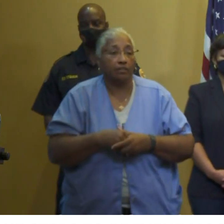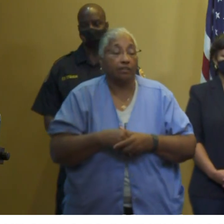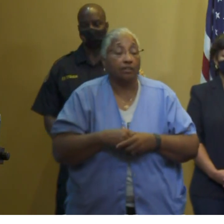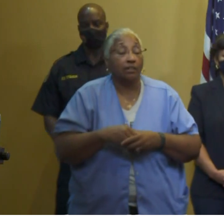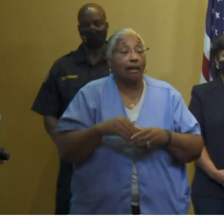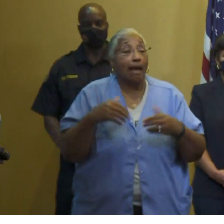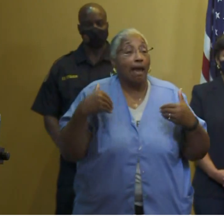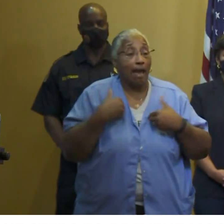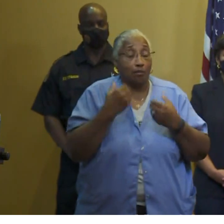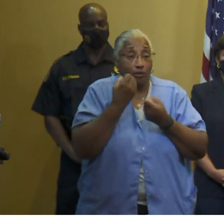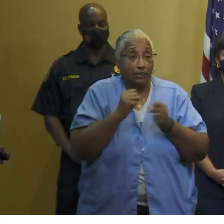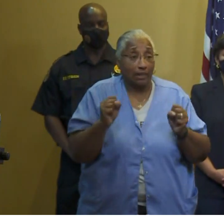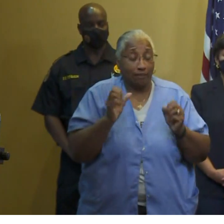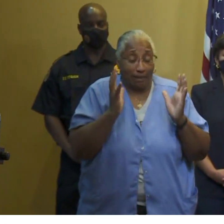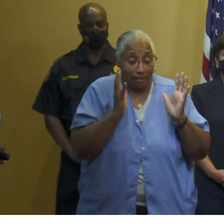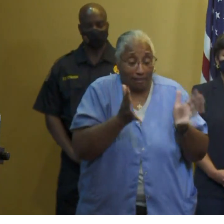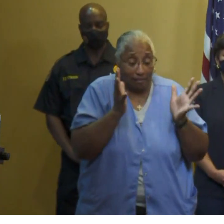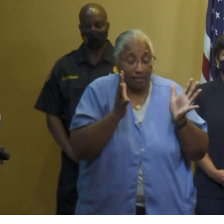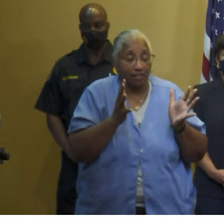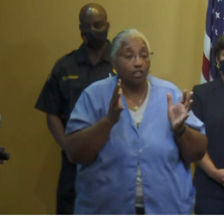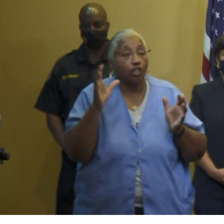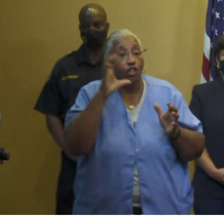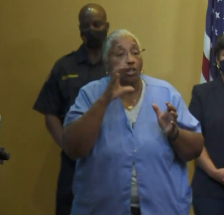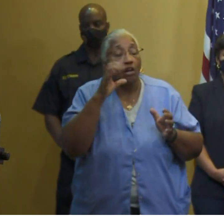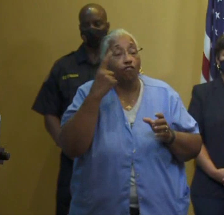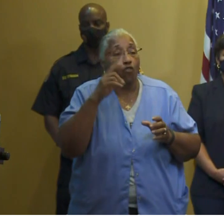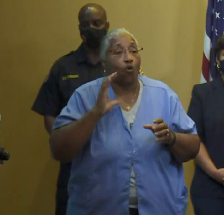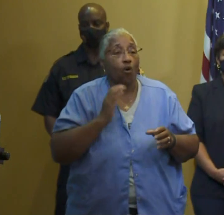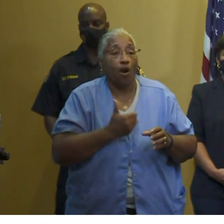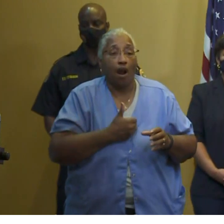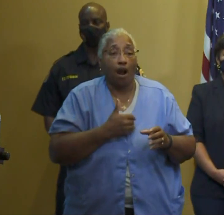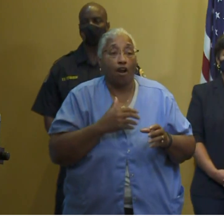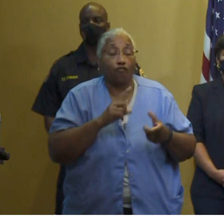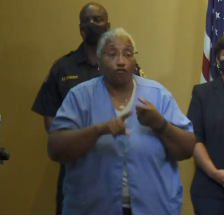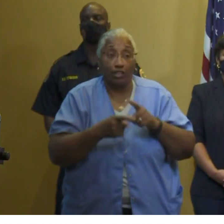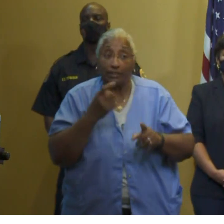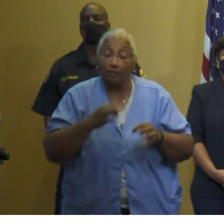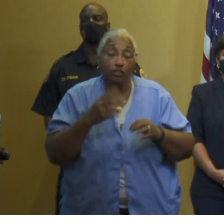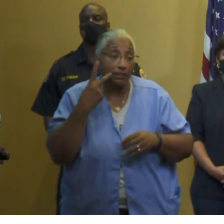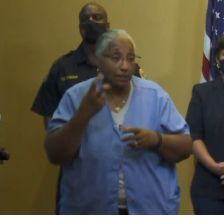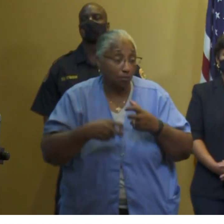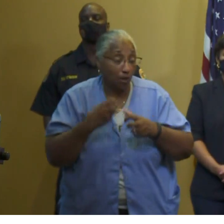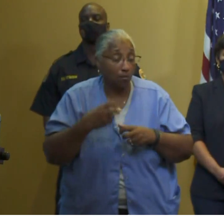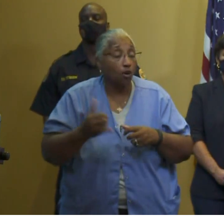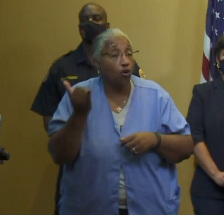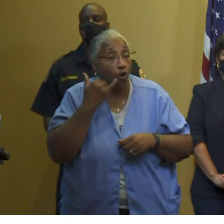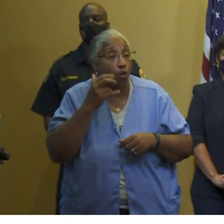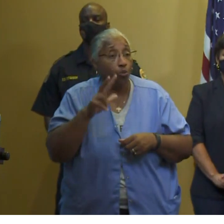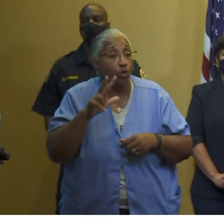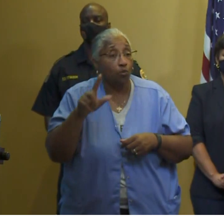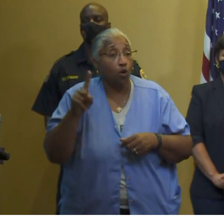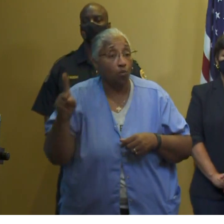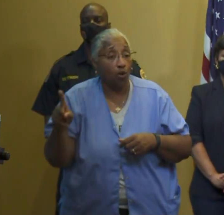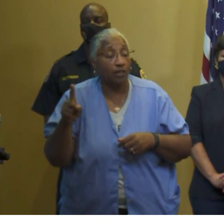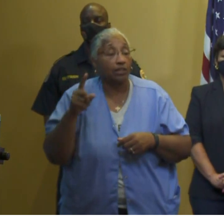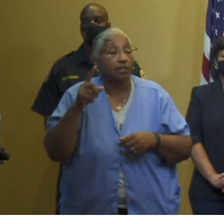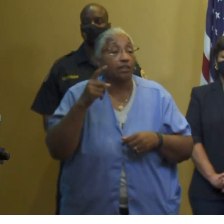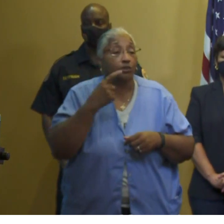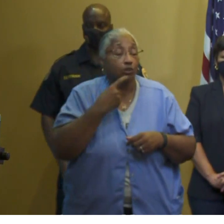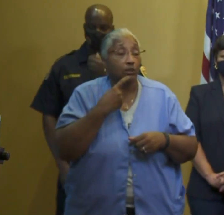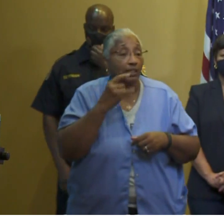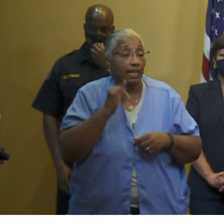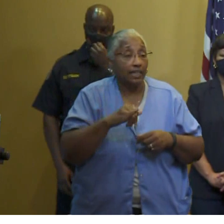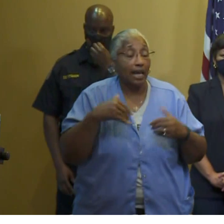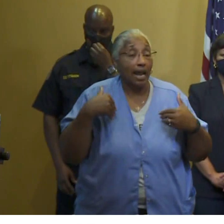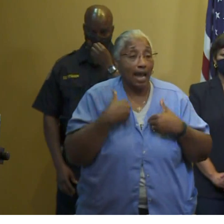and animal safety, look out for our furry, flying, and reptilian friends. If you see a problem, please call 311 to report a neglected animal. If it's